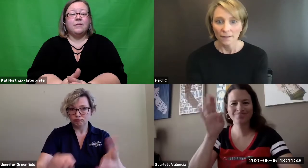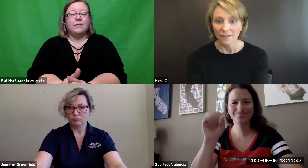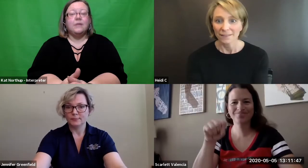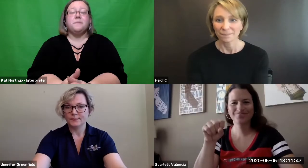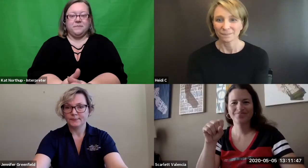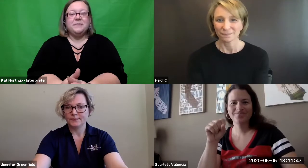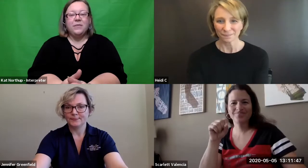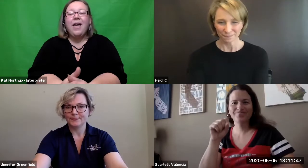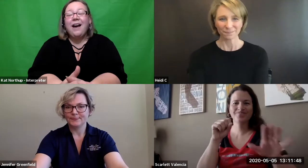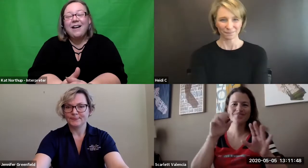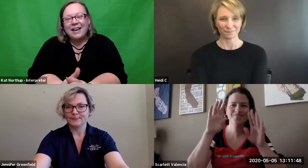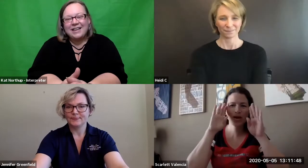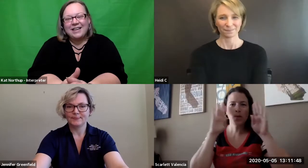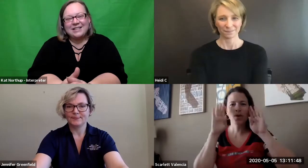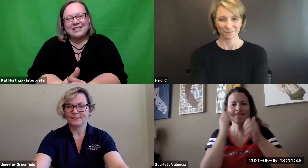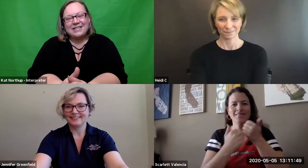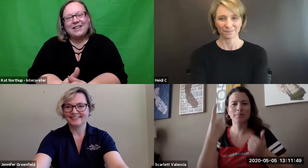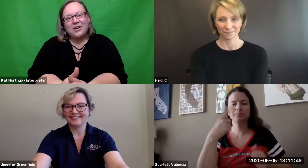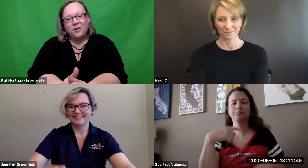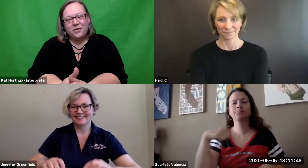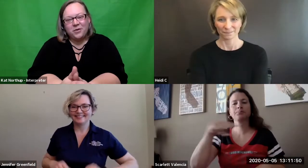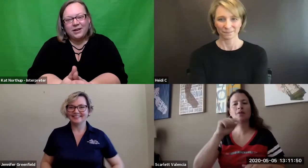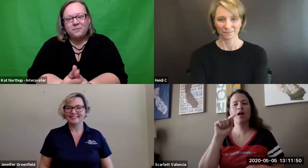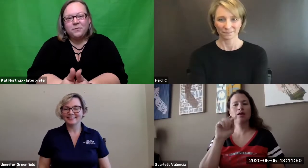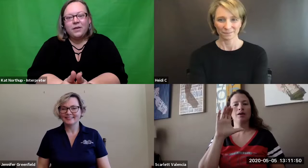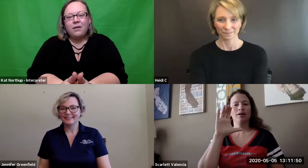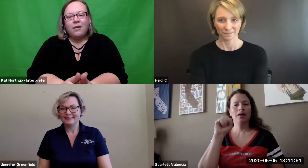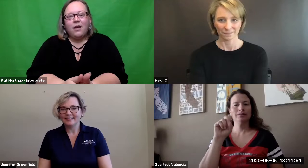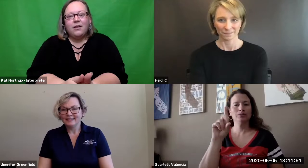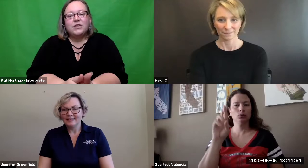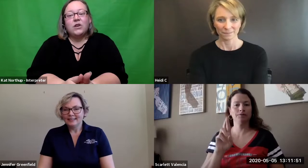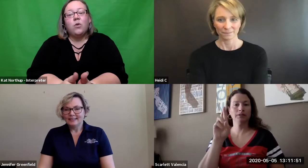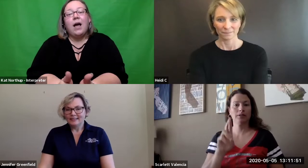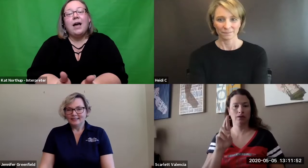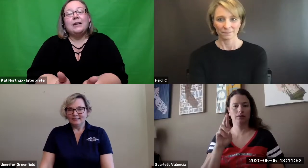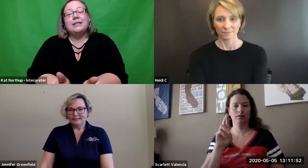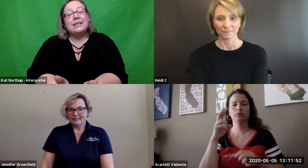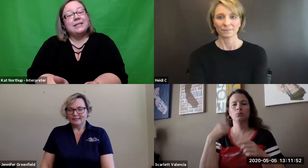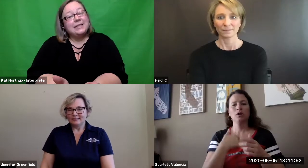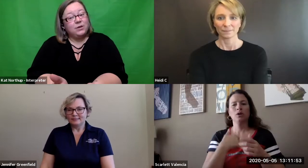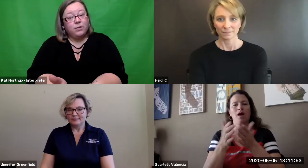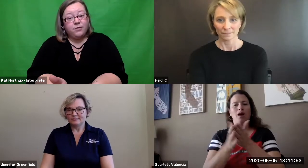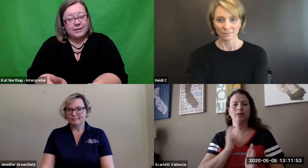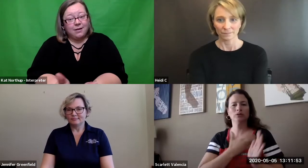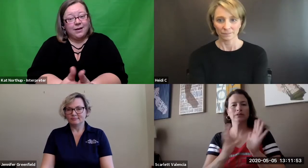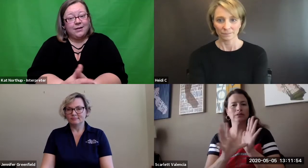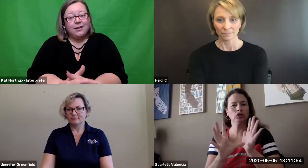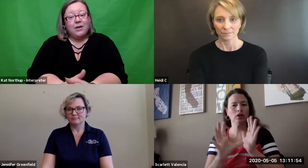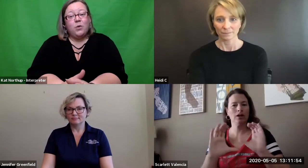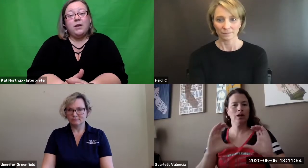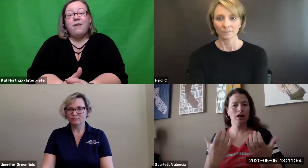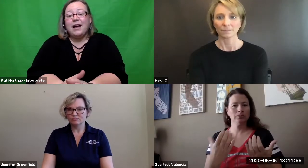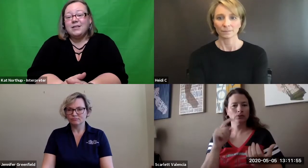Valencia? Hi. Yes. Hello, everyone. So at CEASD